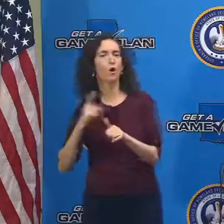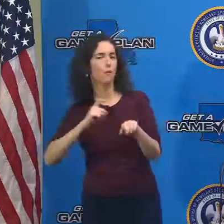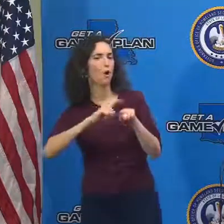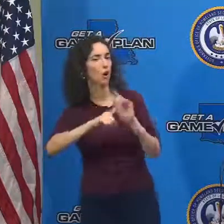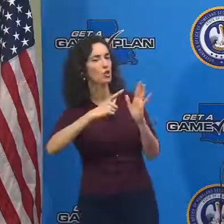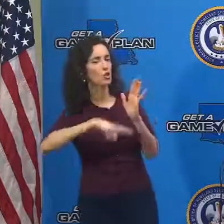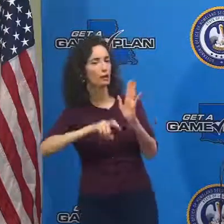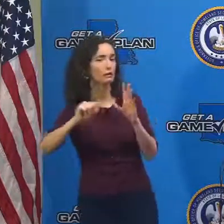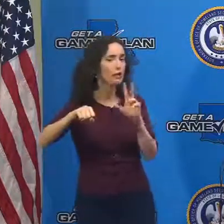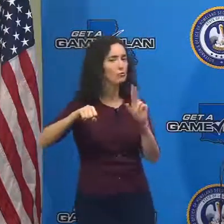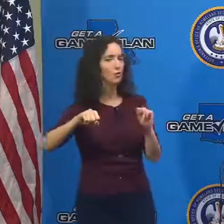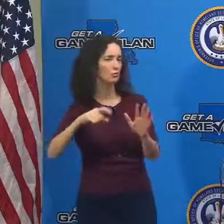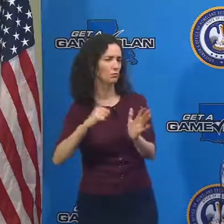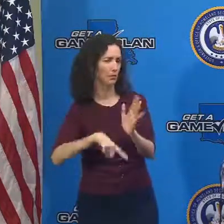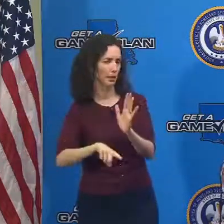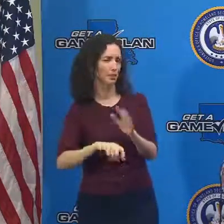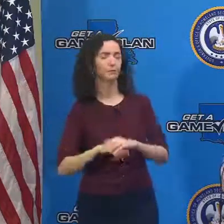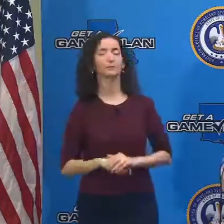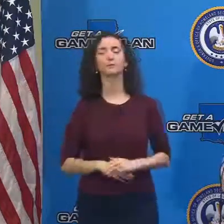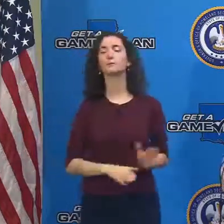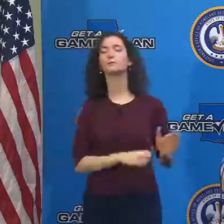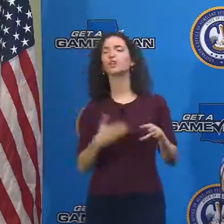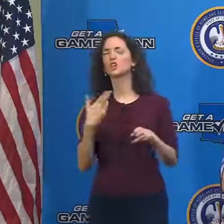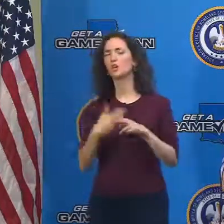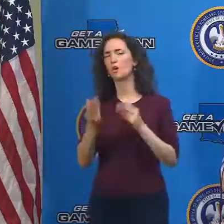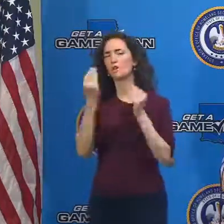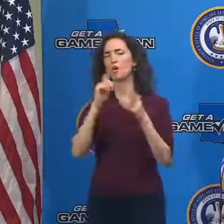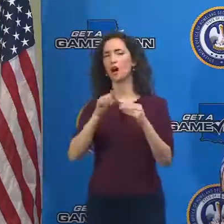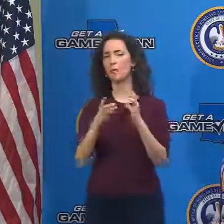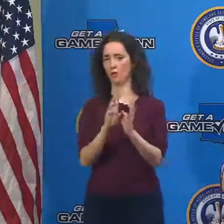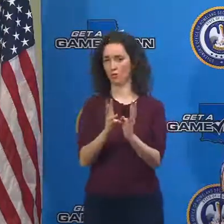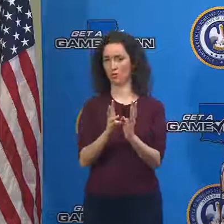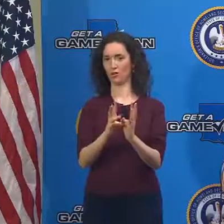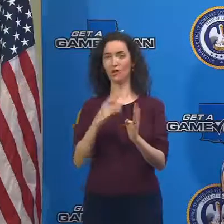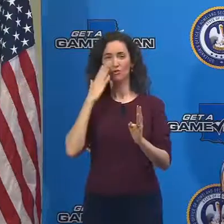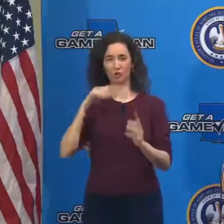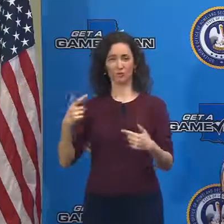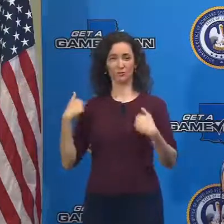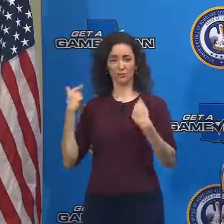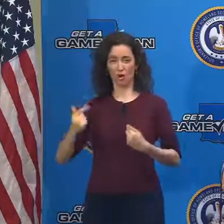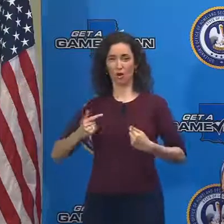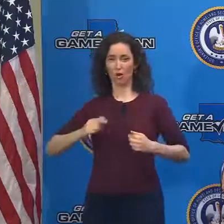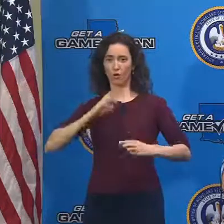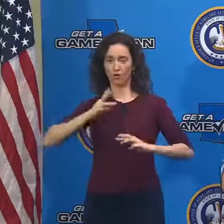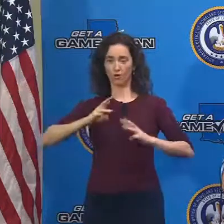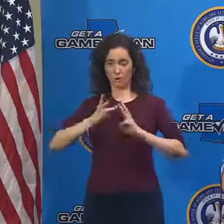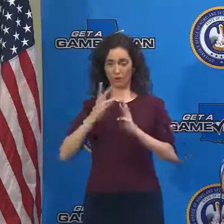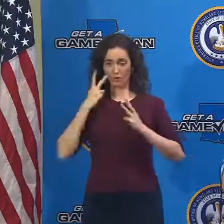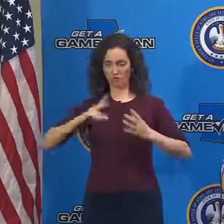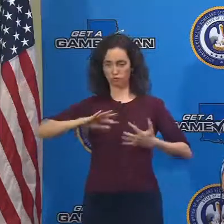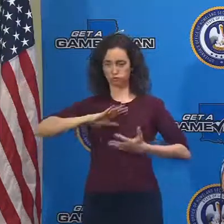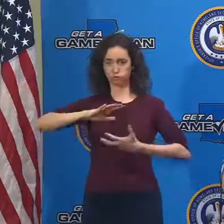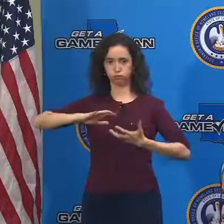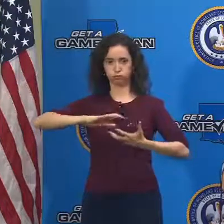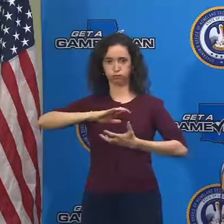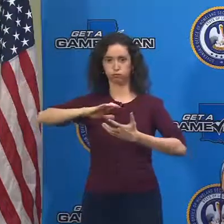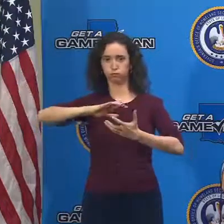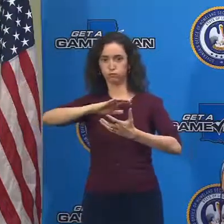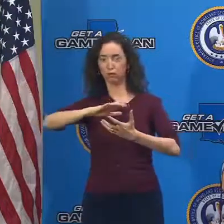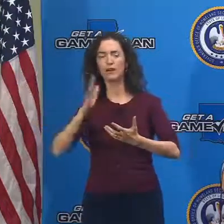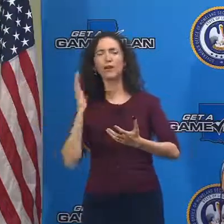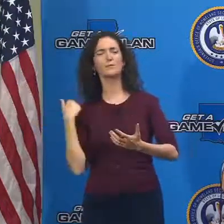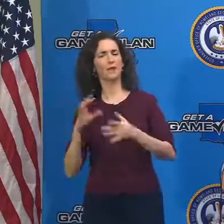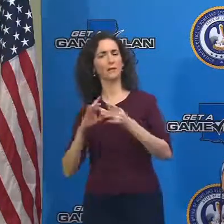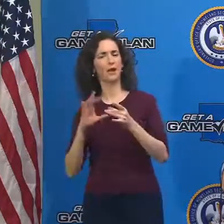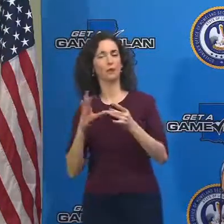A brief weather update. The system that we've all been watching and that I have mentioned previously is not a